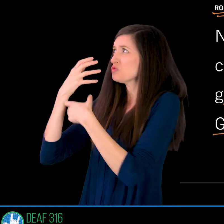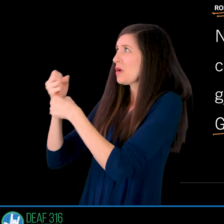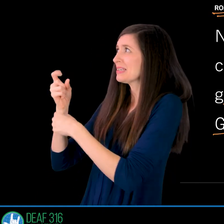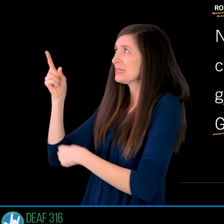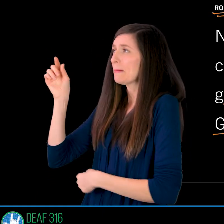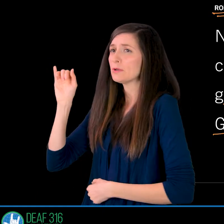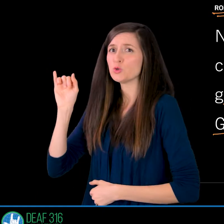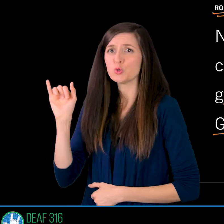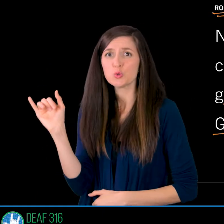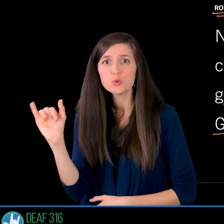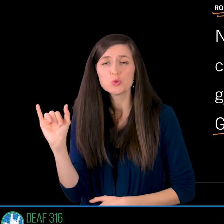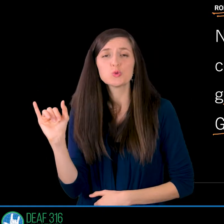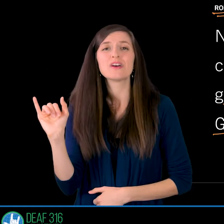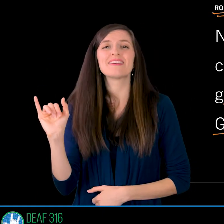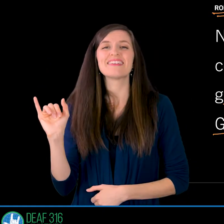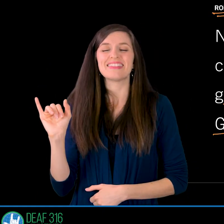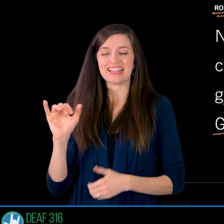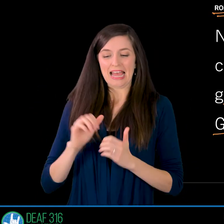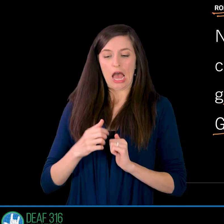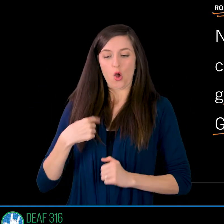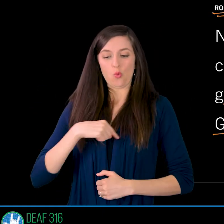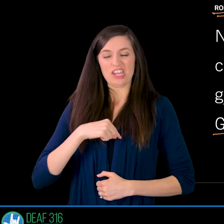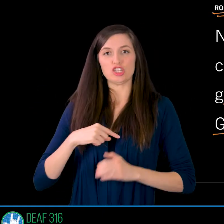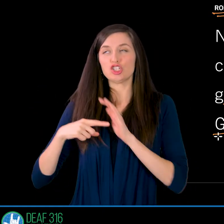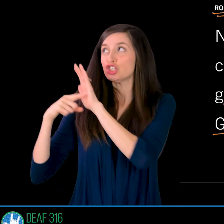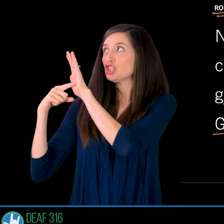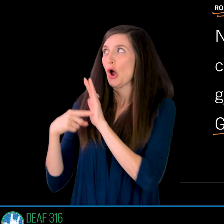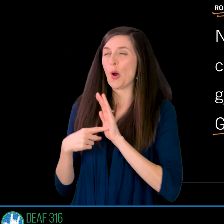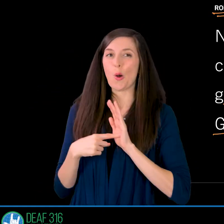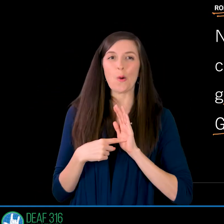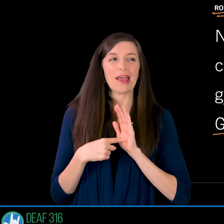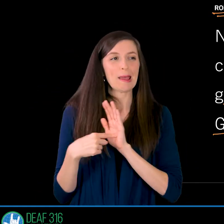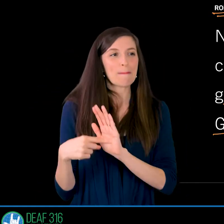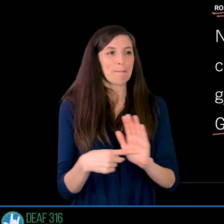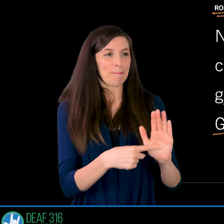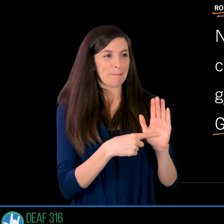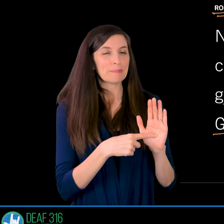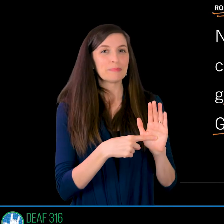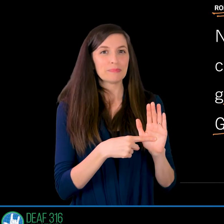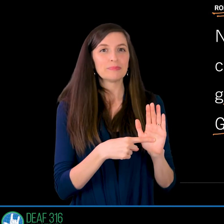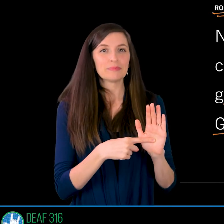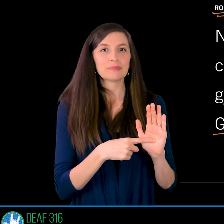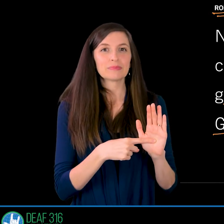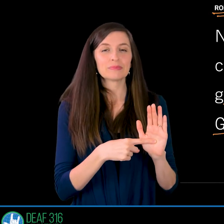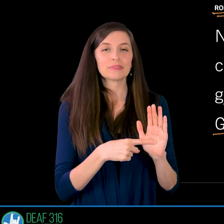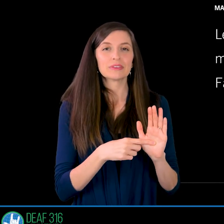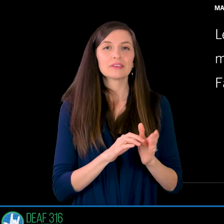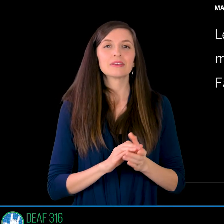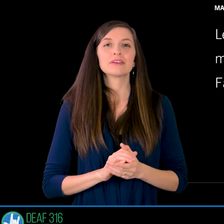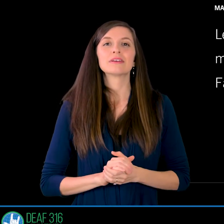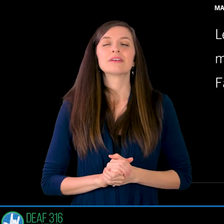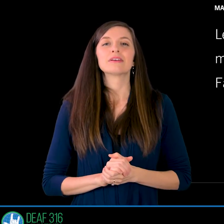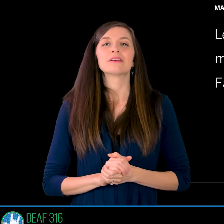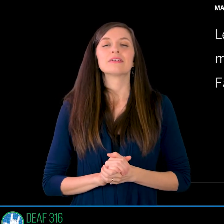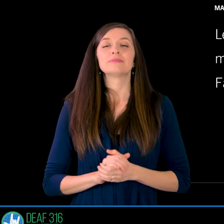trust is one of the ways that we show God to be glorious and live for his